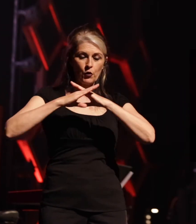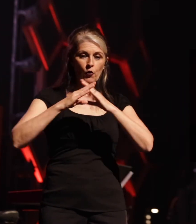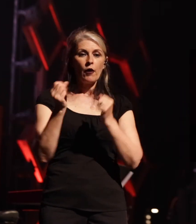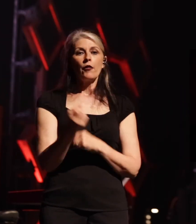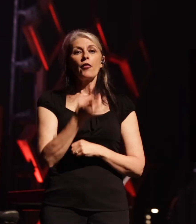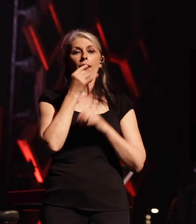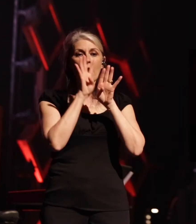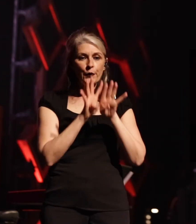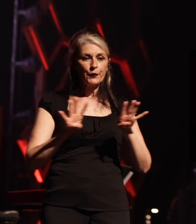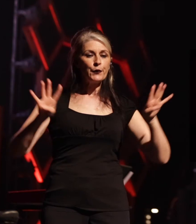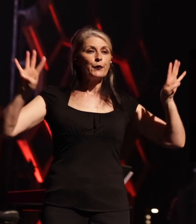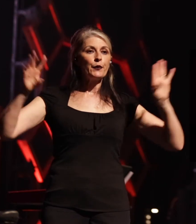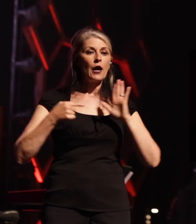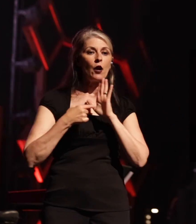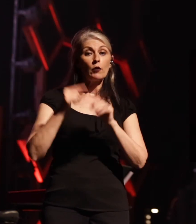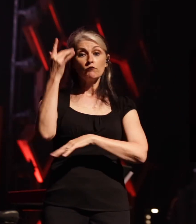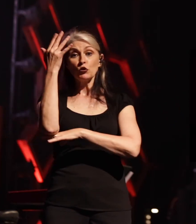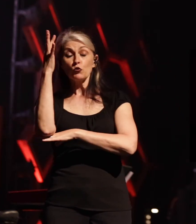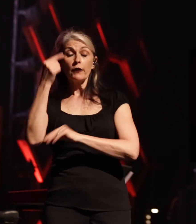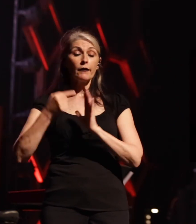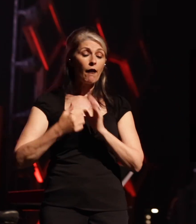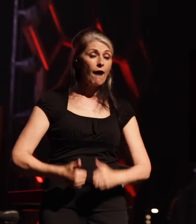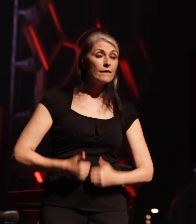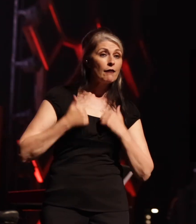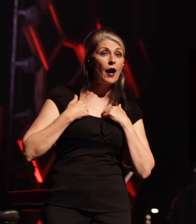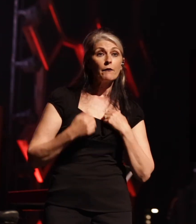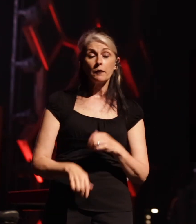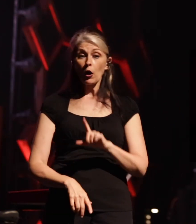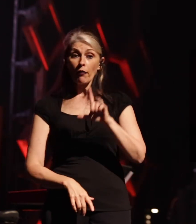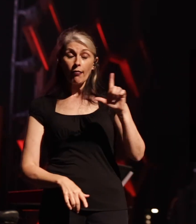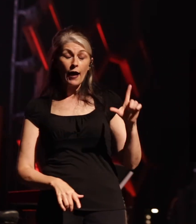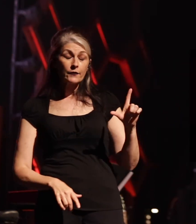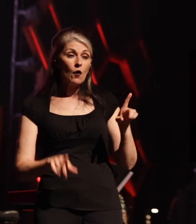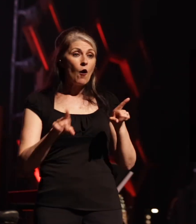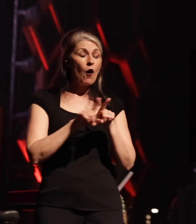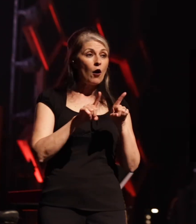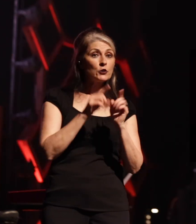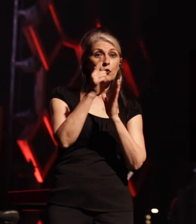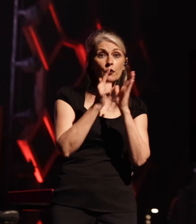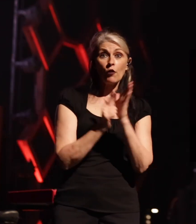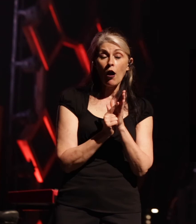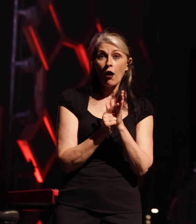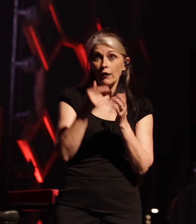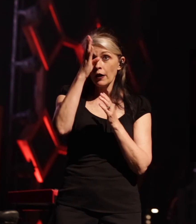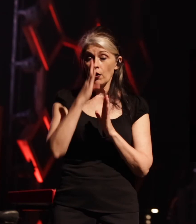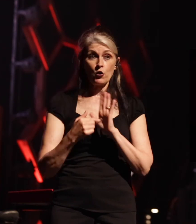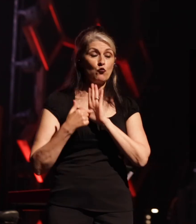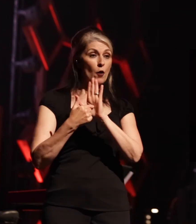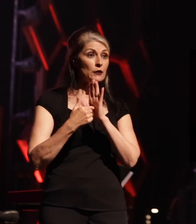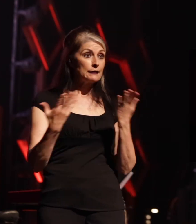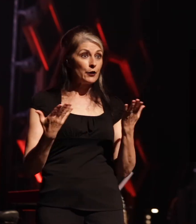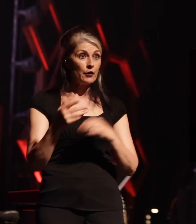life. When you walked in, it'd be on the left-hand side. Also, the law of God, many people would say that represented the tree of knowledge of good and